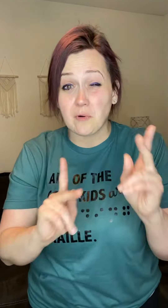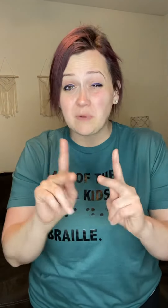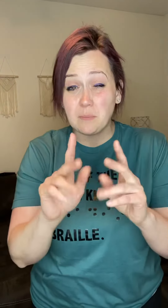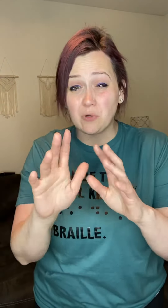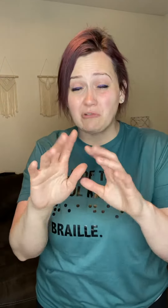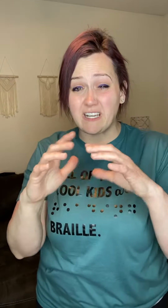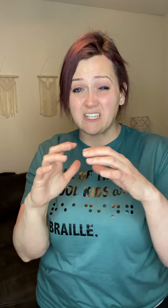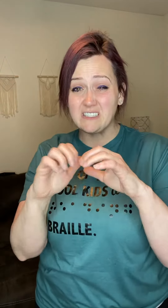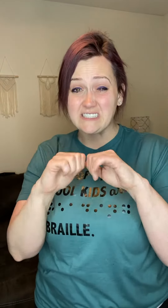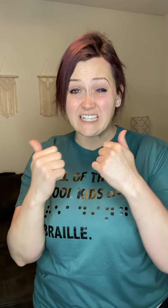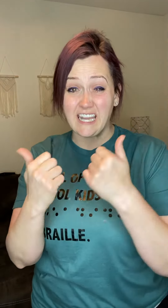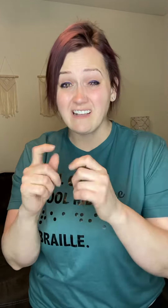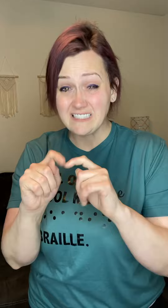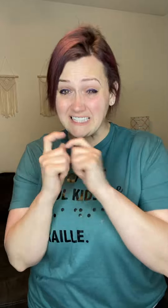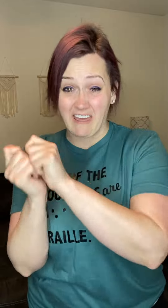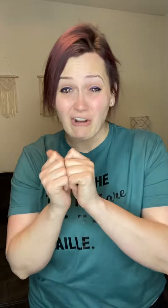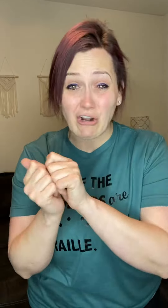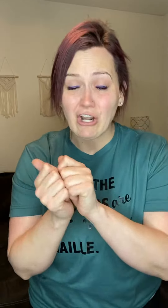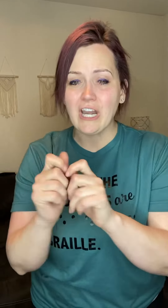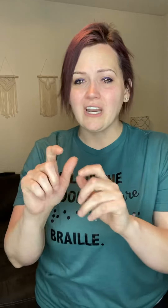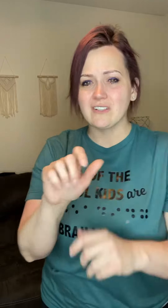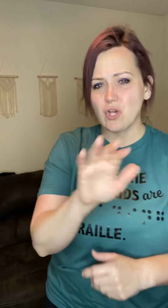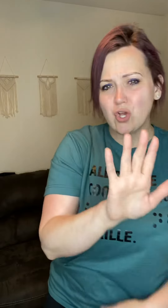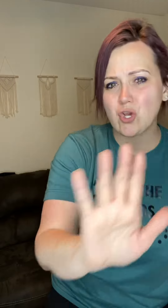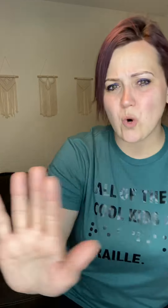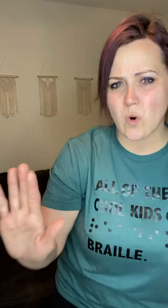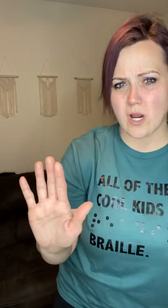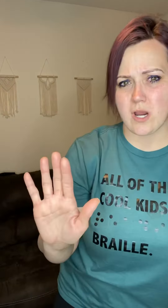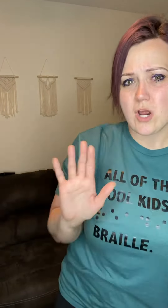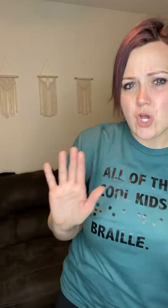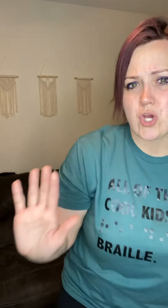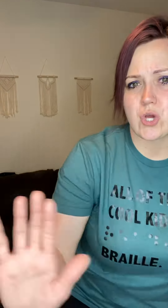of people like together. Your.